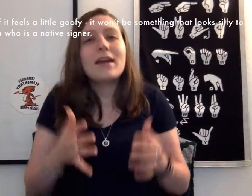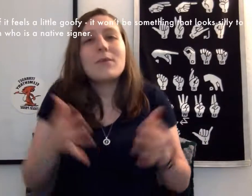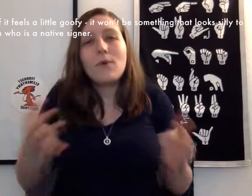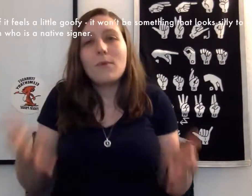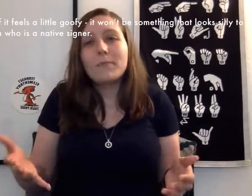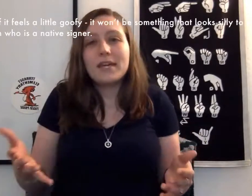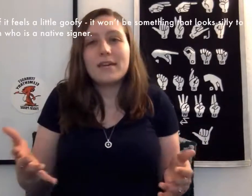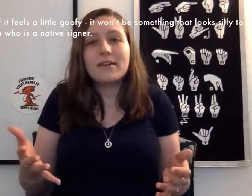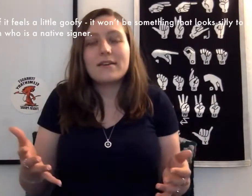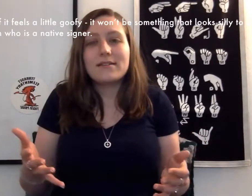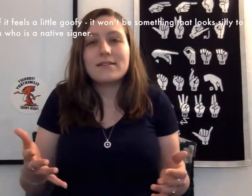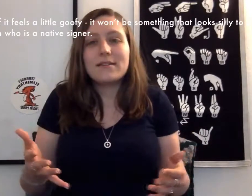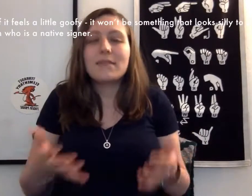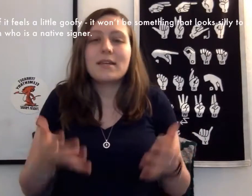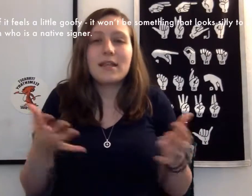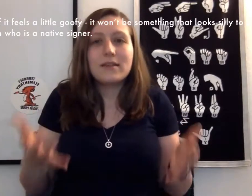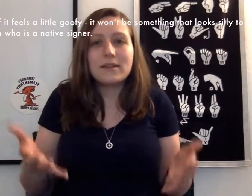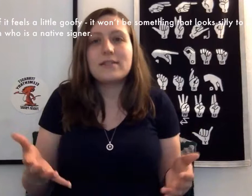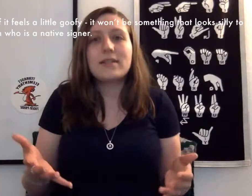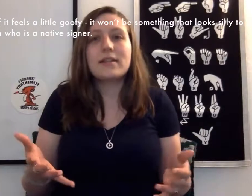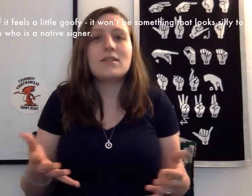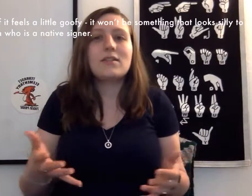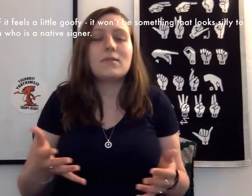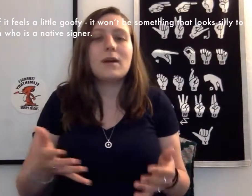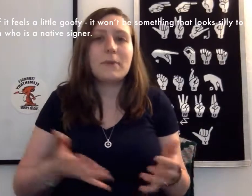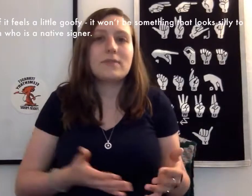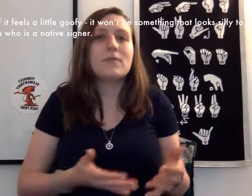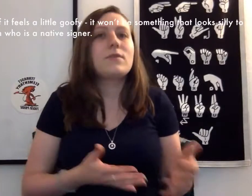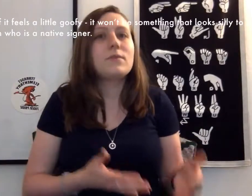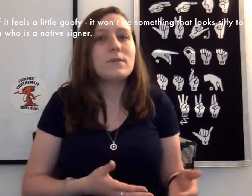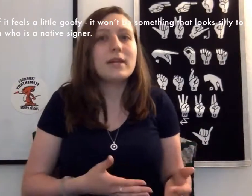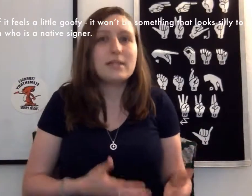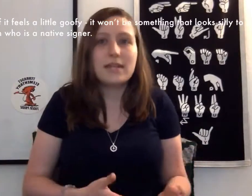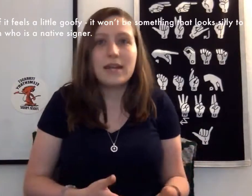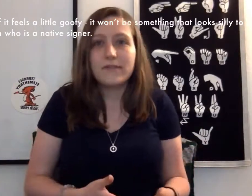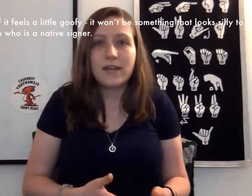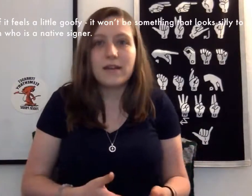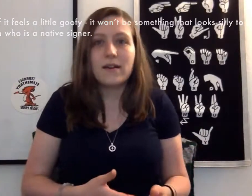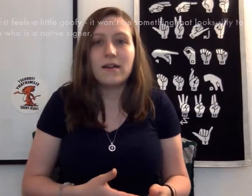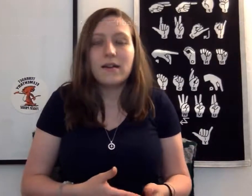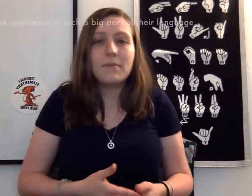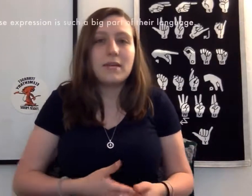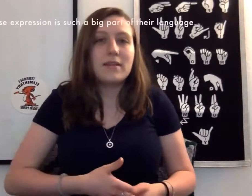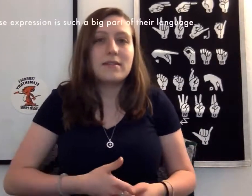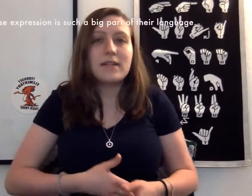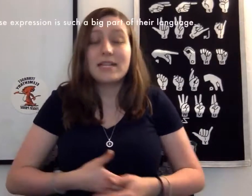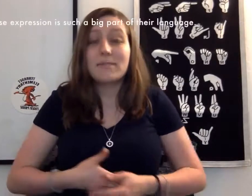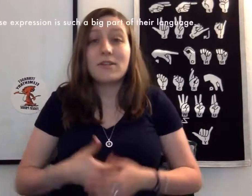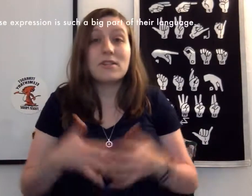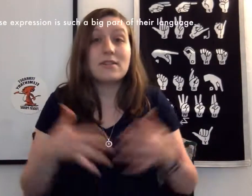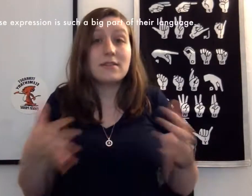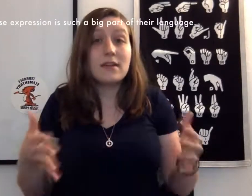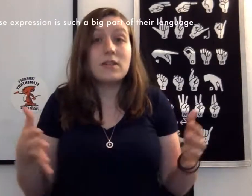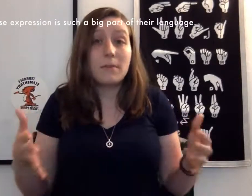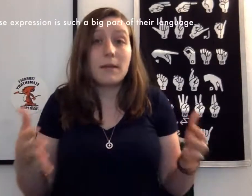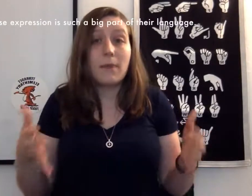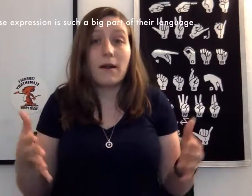won't be something that looks silly to a person who is a native signer, because expression is such a big part of